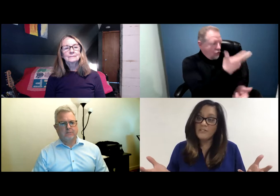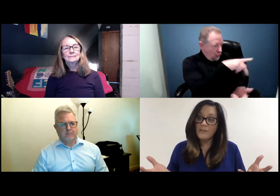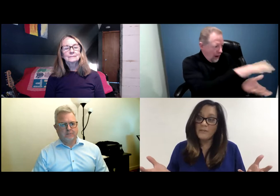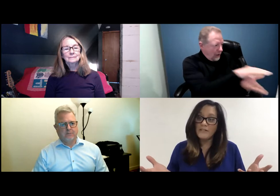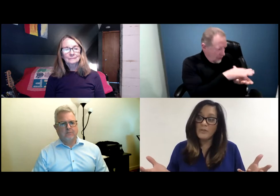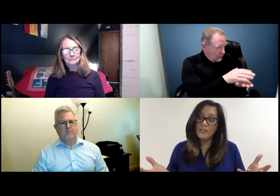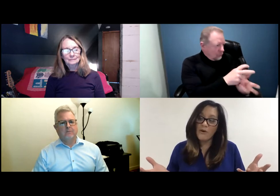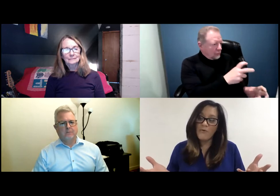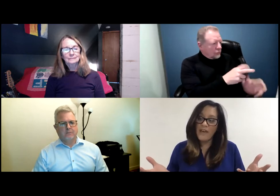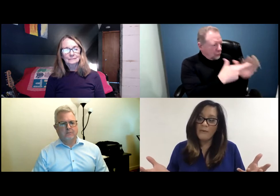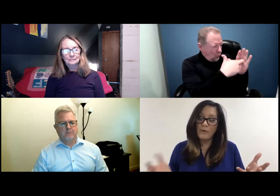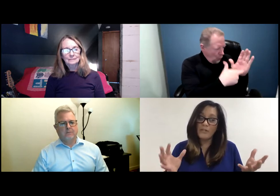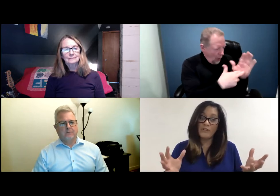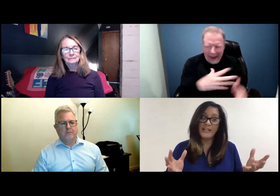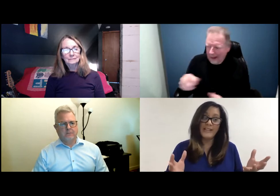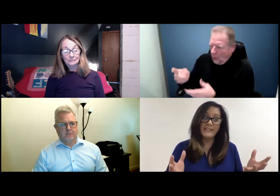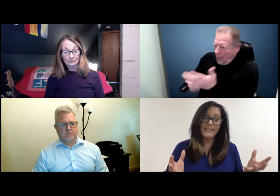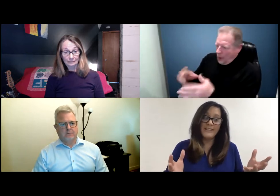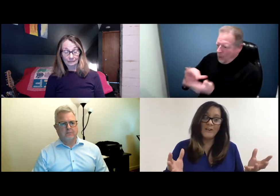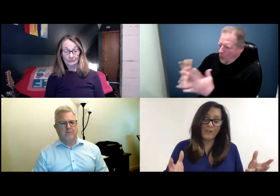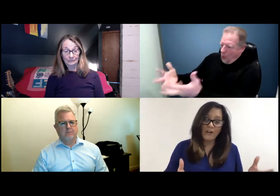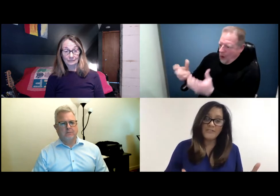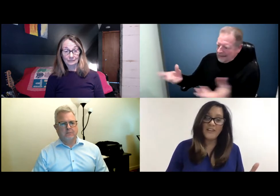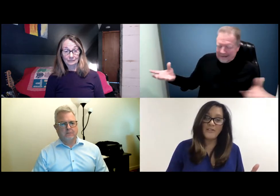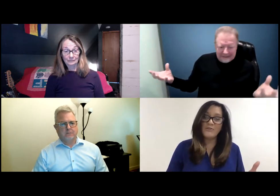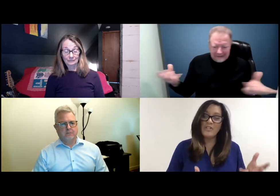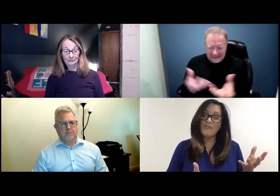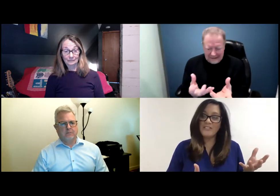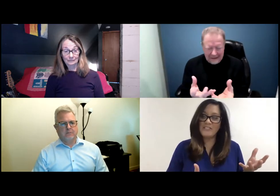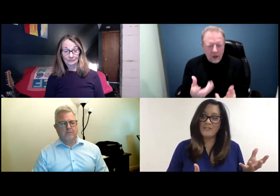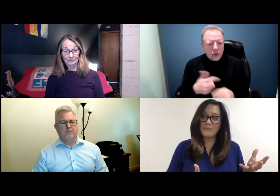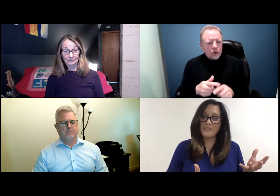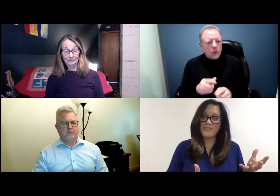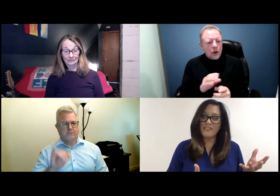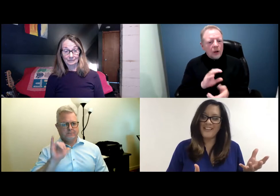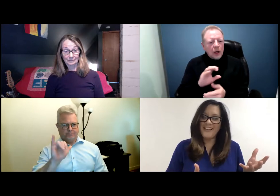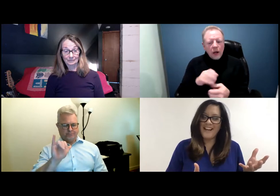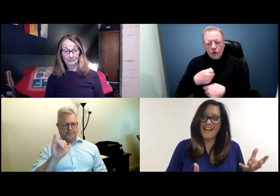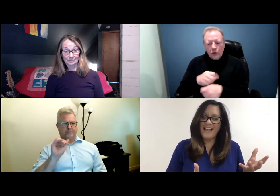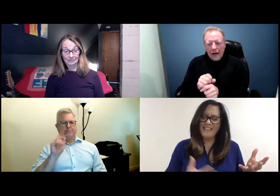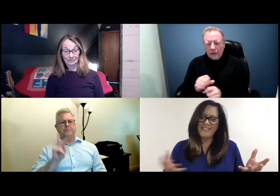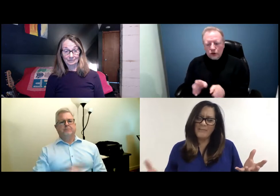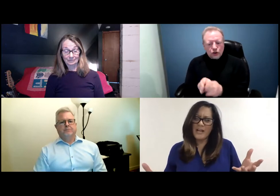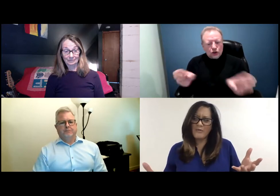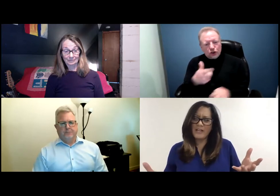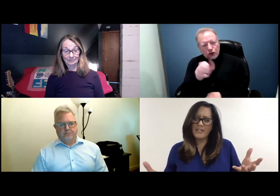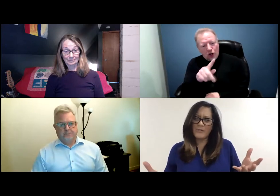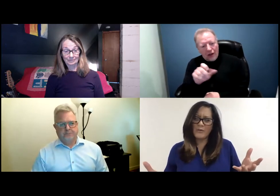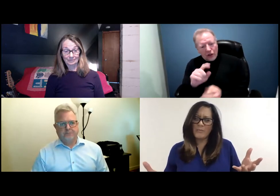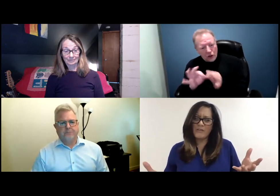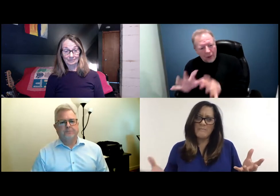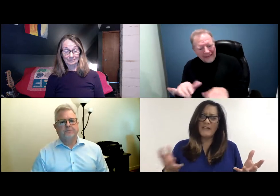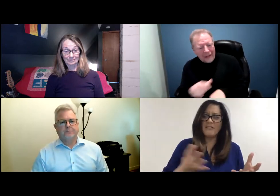very difficult, because we know that when we create or cultivate new generalist interpreters, at the same time trying